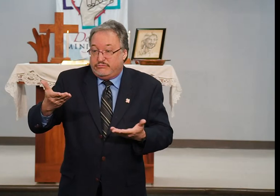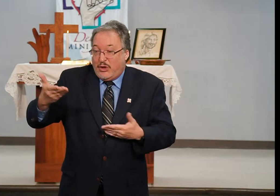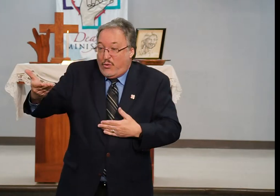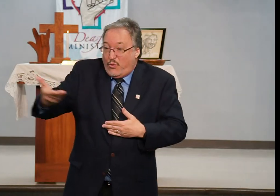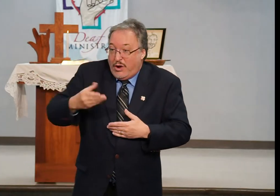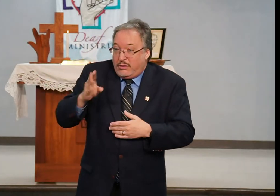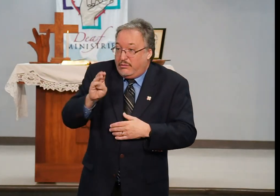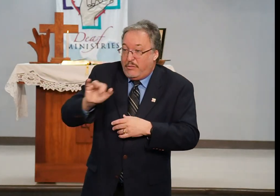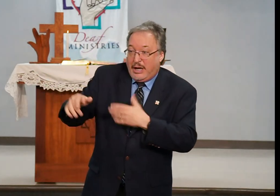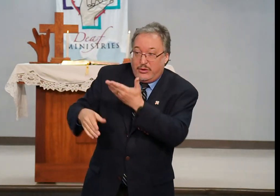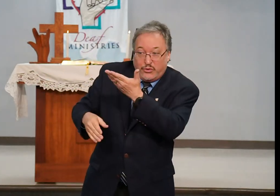and